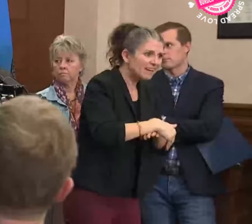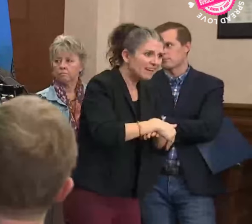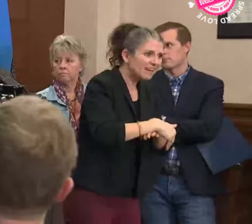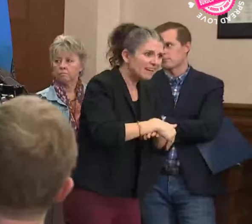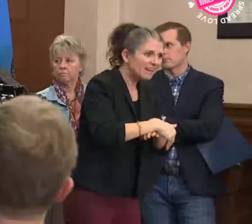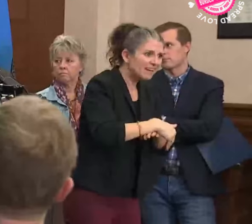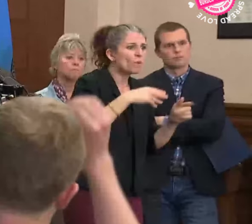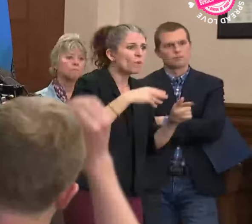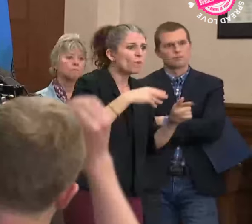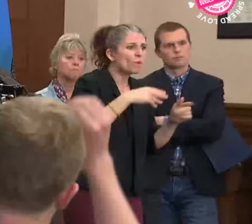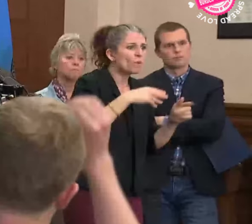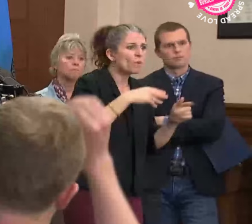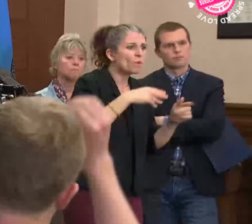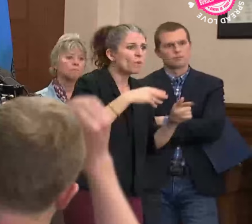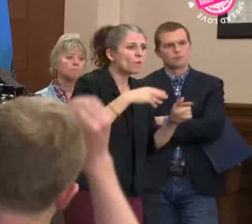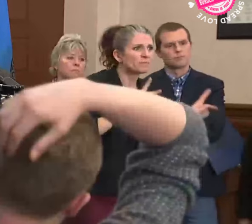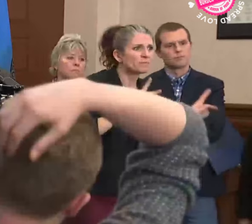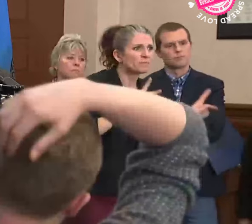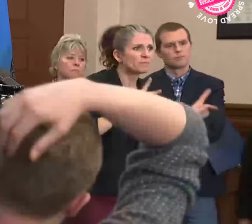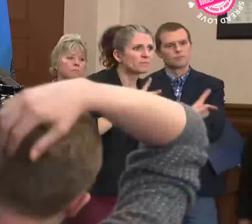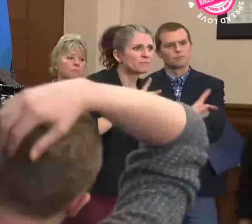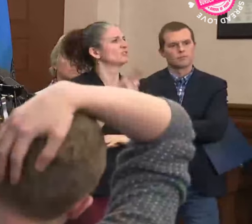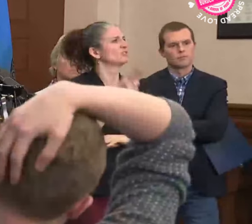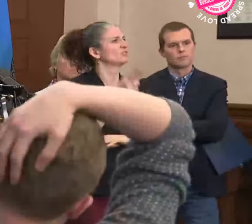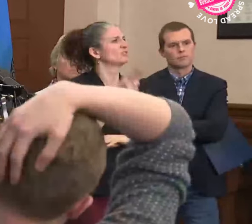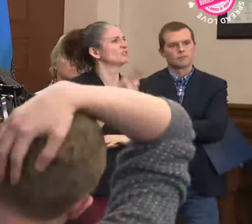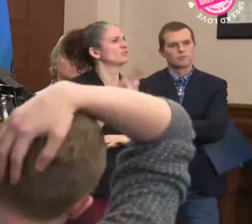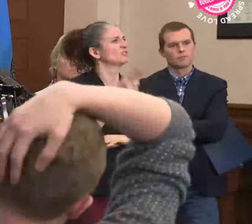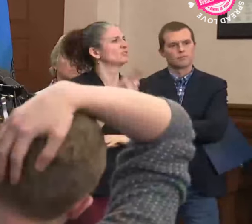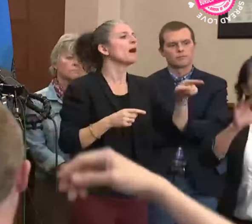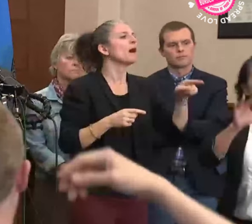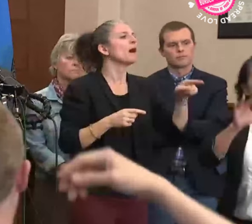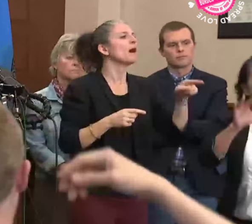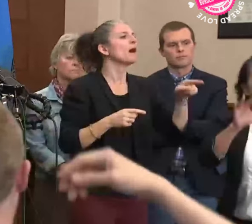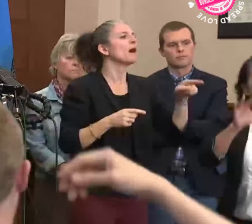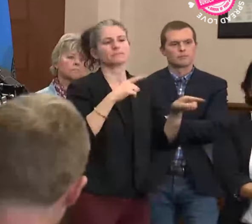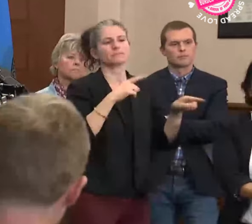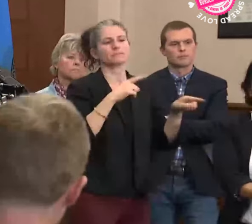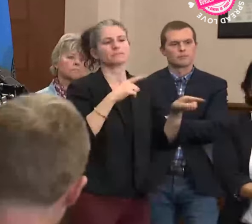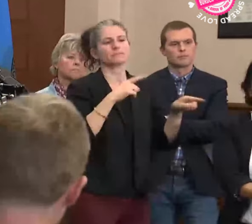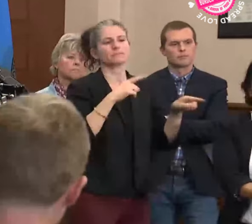Is anyone here briefed on the investigation to tell us? We cannot talk about the investigation yet, but thank you so much. And I